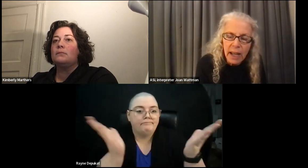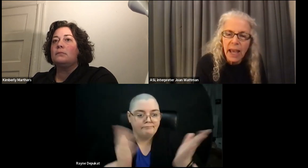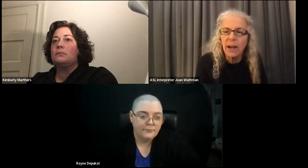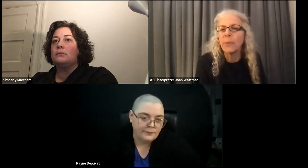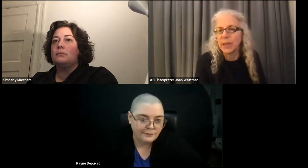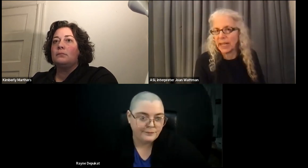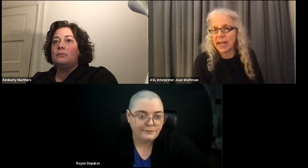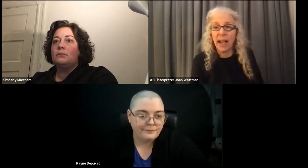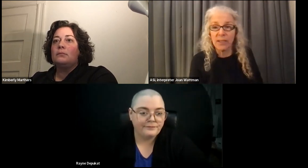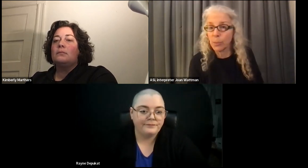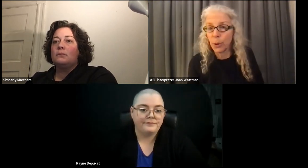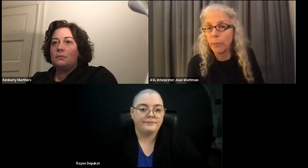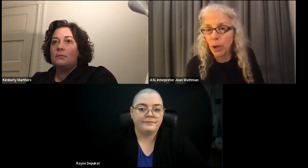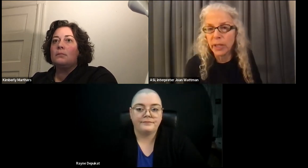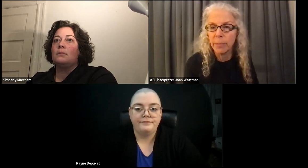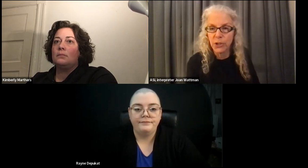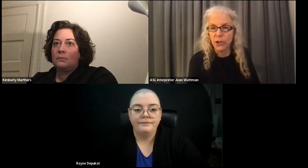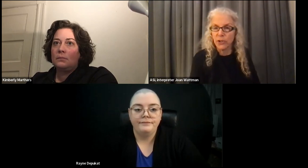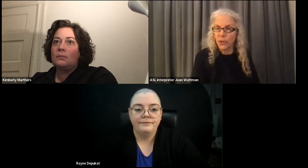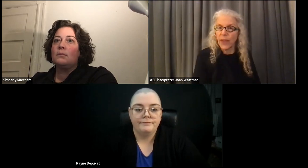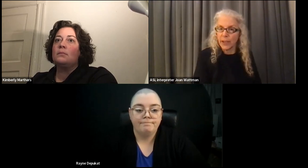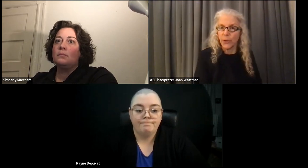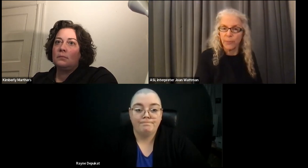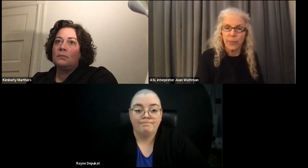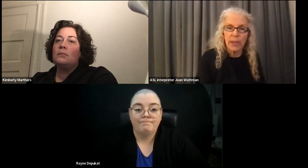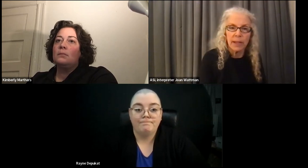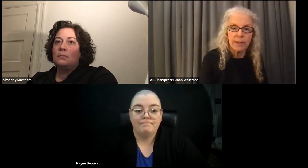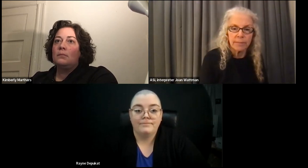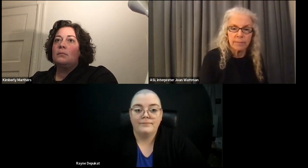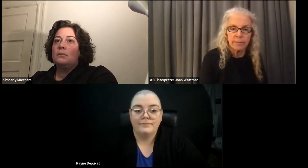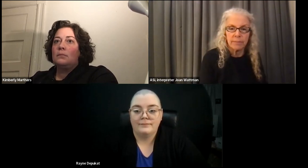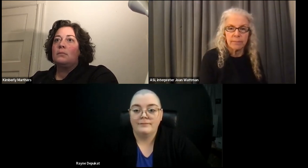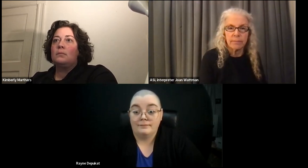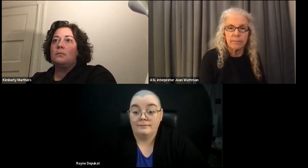that. And I would like to have support from all the commissioners. So thank you.